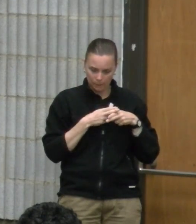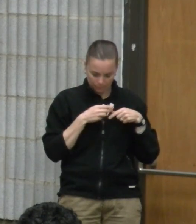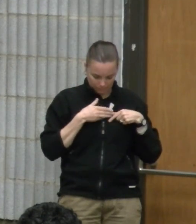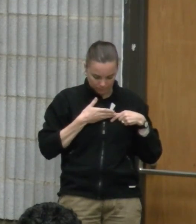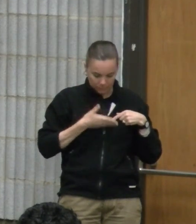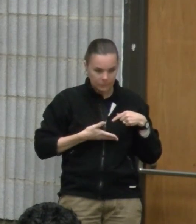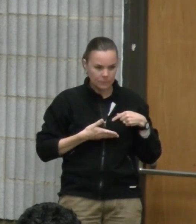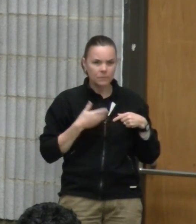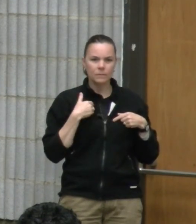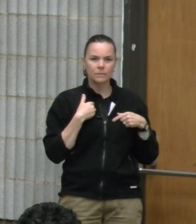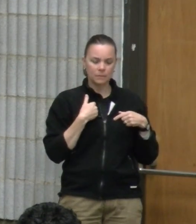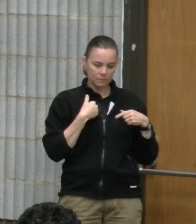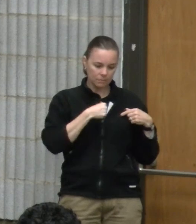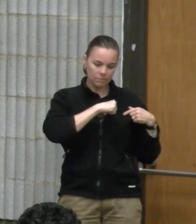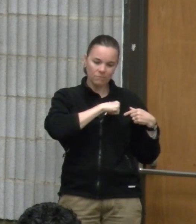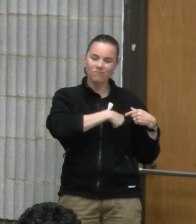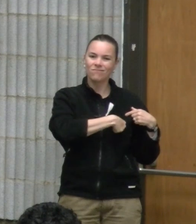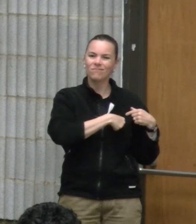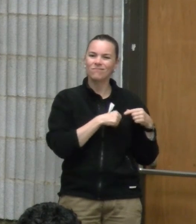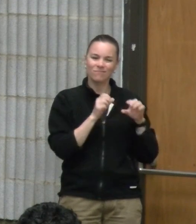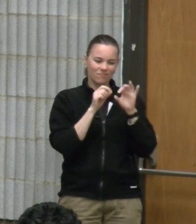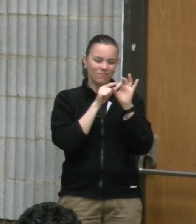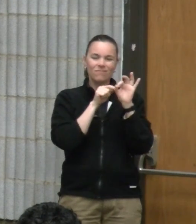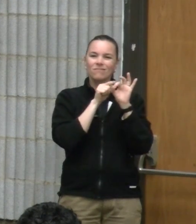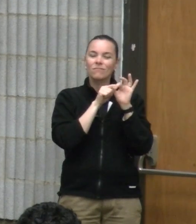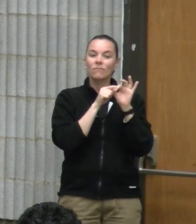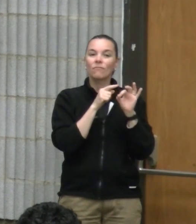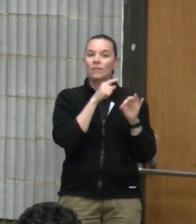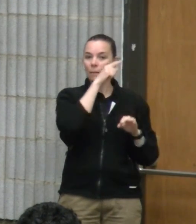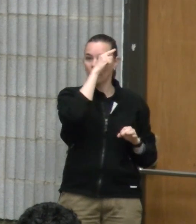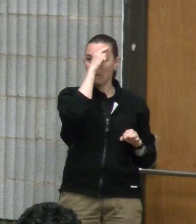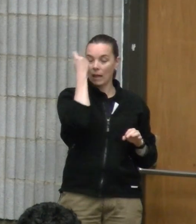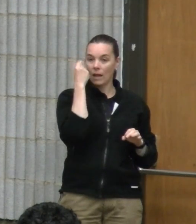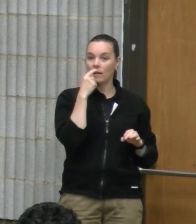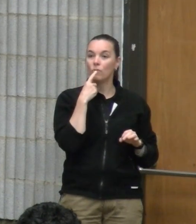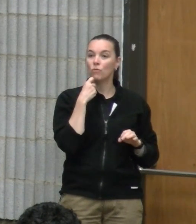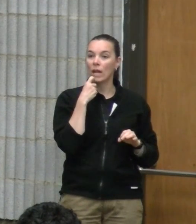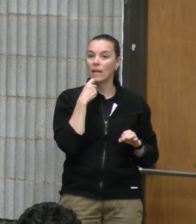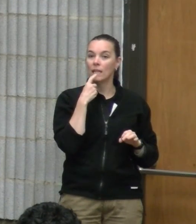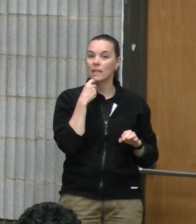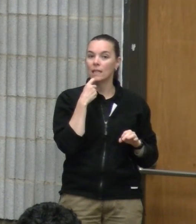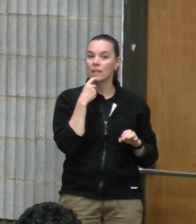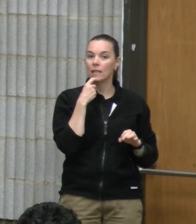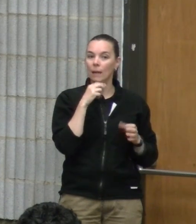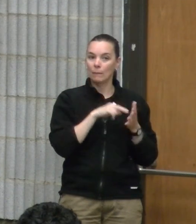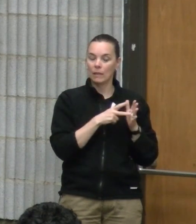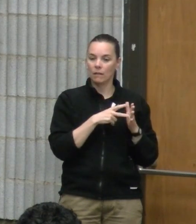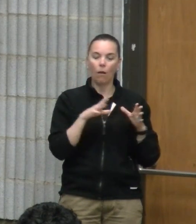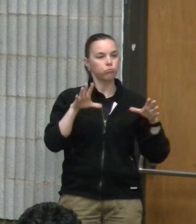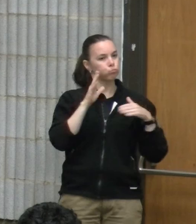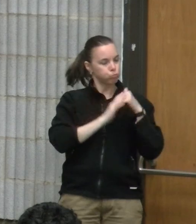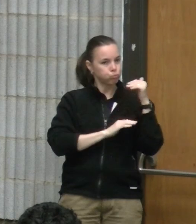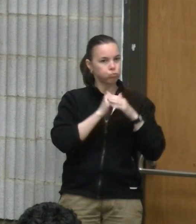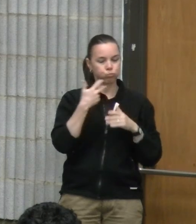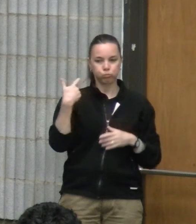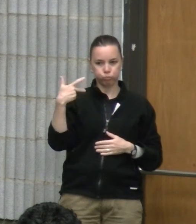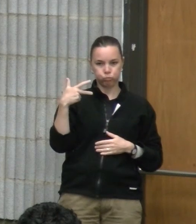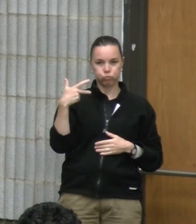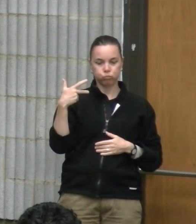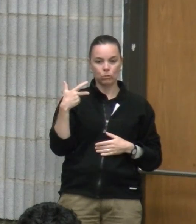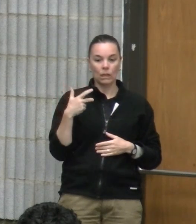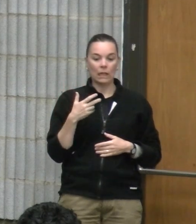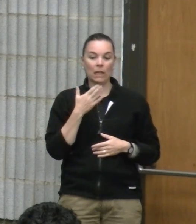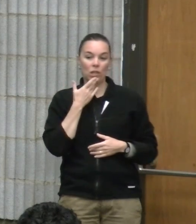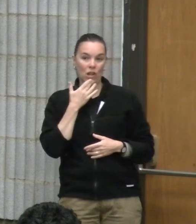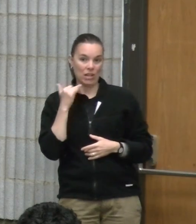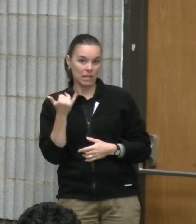If there's no orange stripe, and if they have a black or a red lanyard, that means they're generally okay with being filmed. If they do have an orange